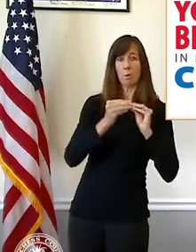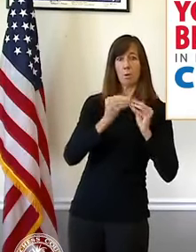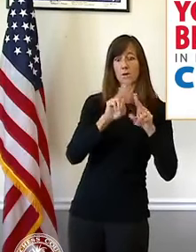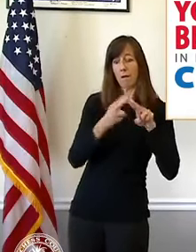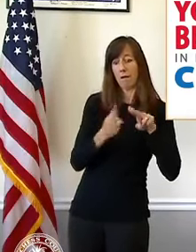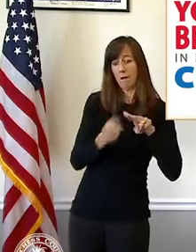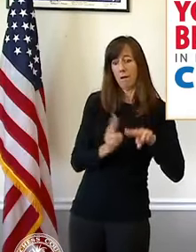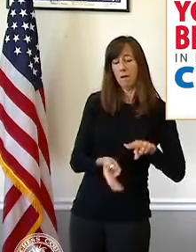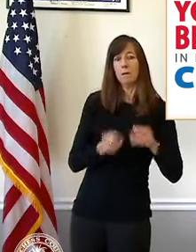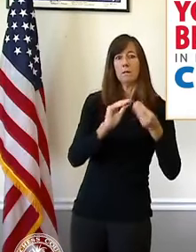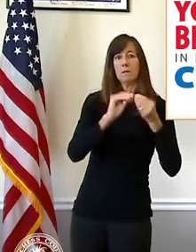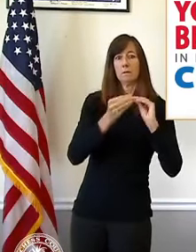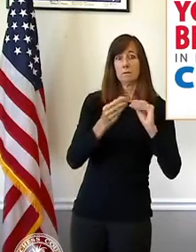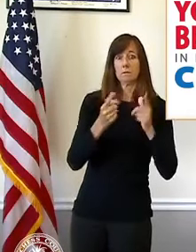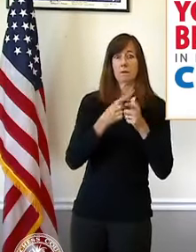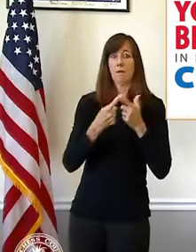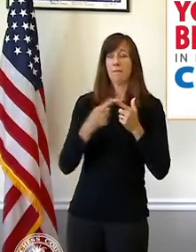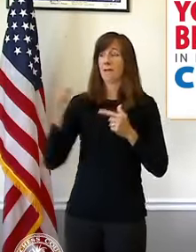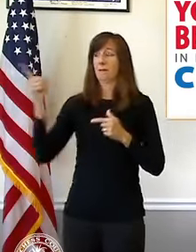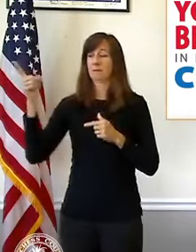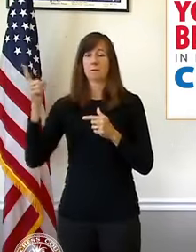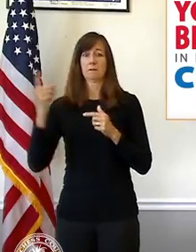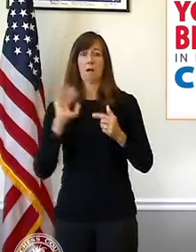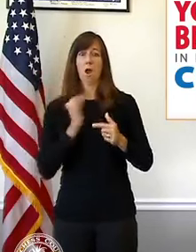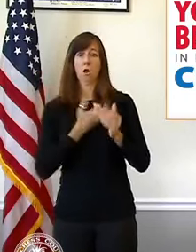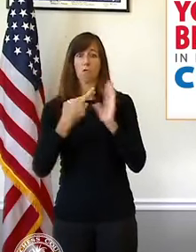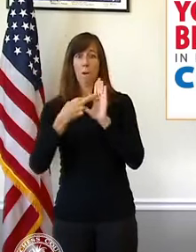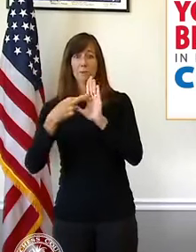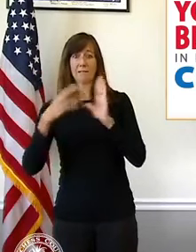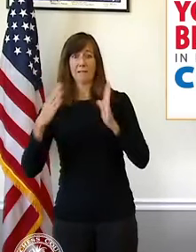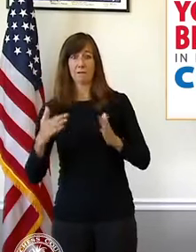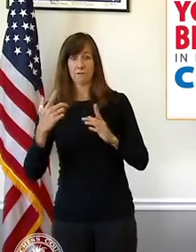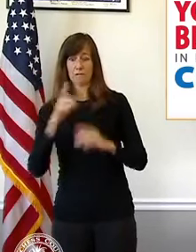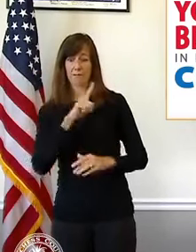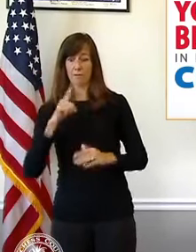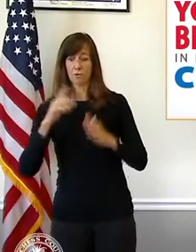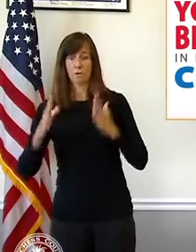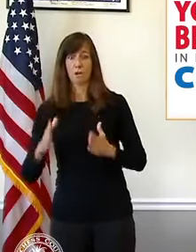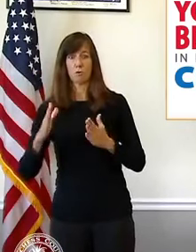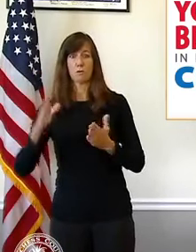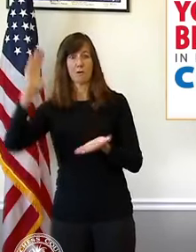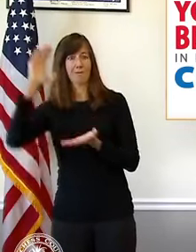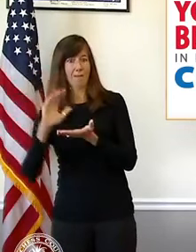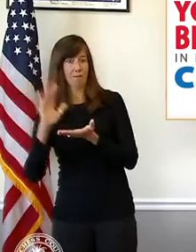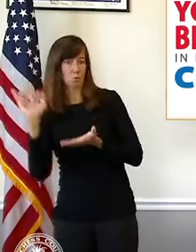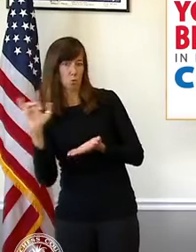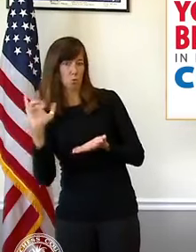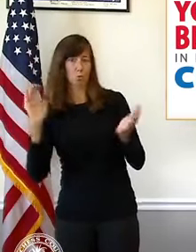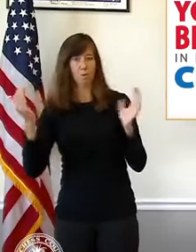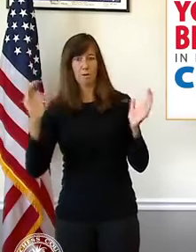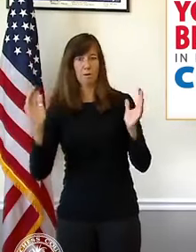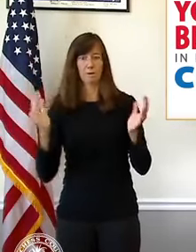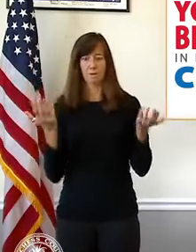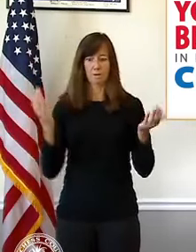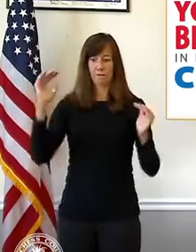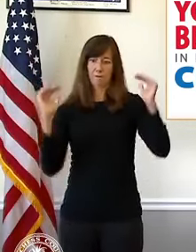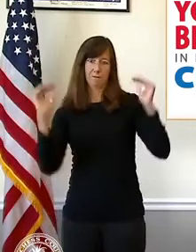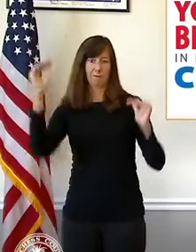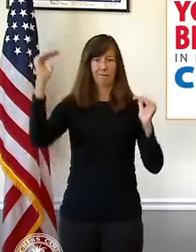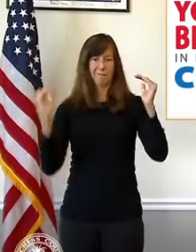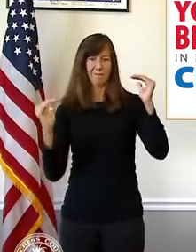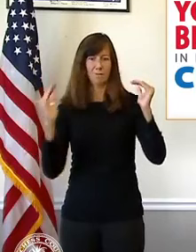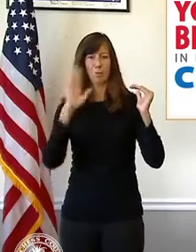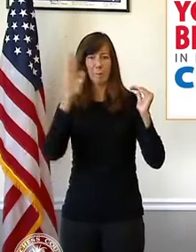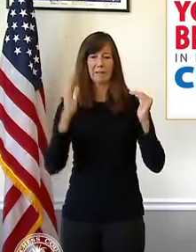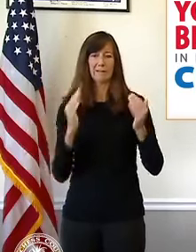and the state legislature. And for those of you who have that concern, and I do, keep in mind that this